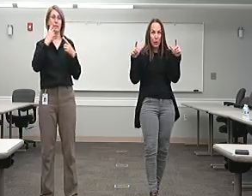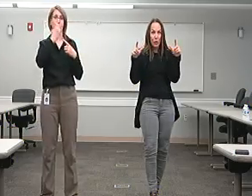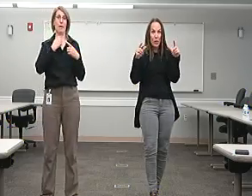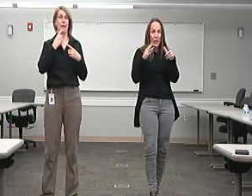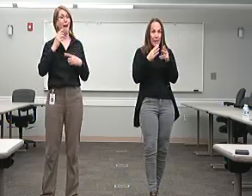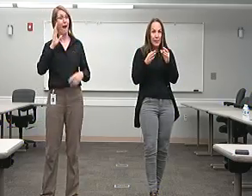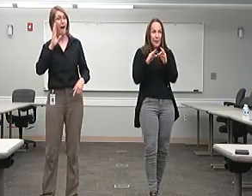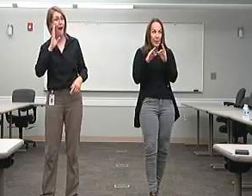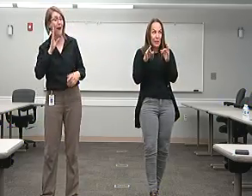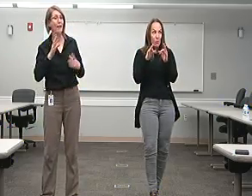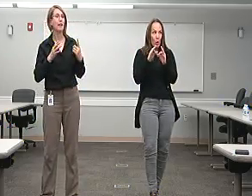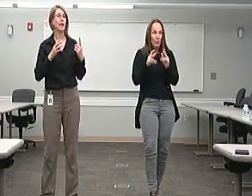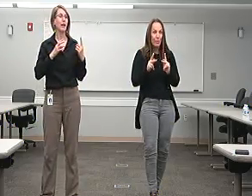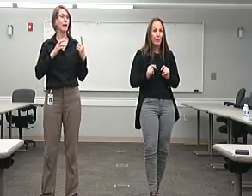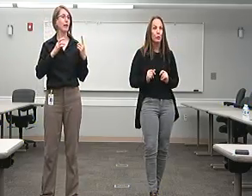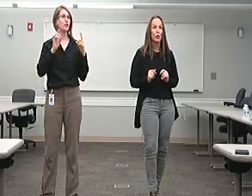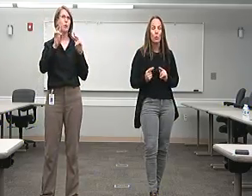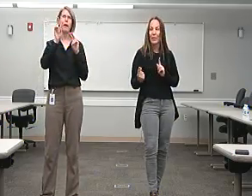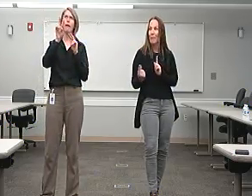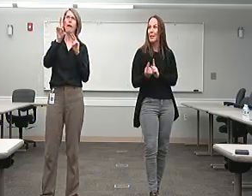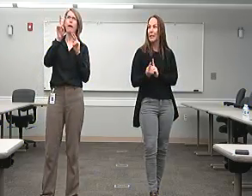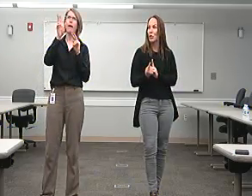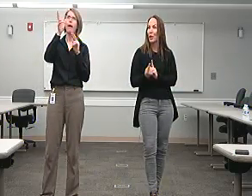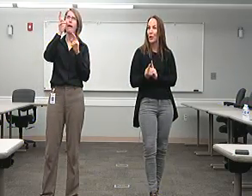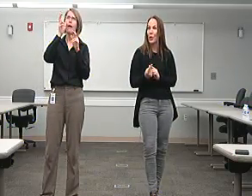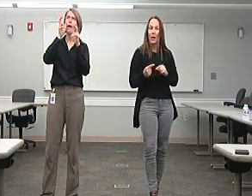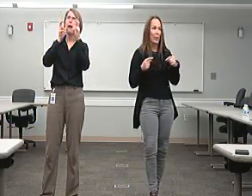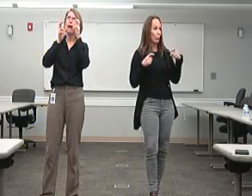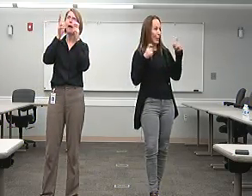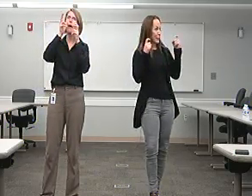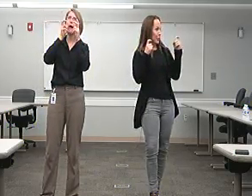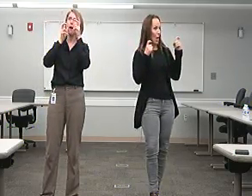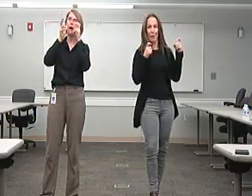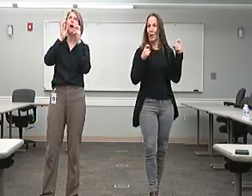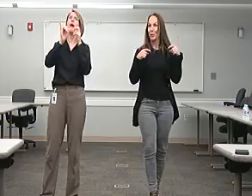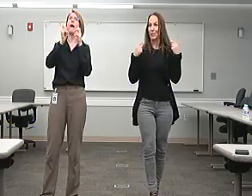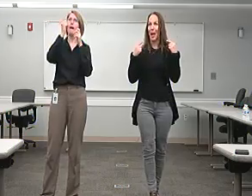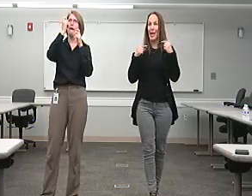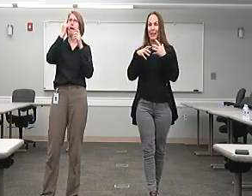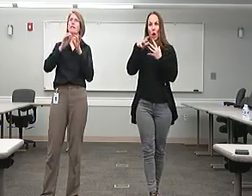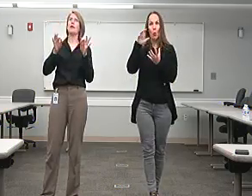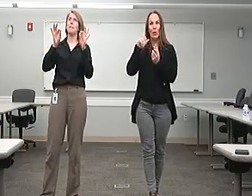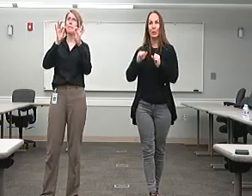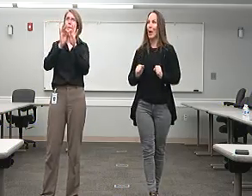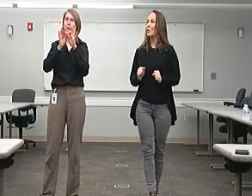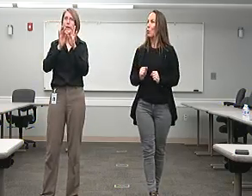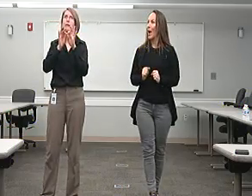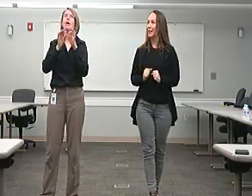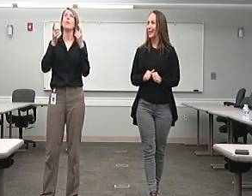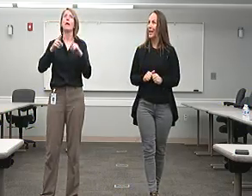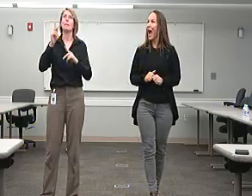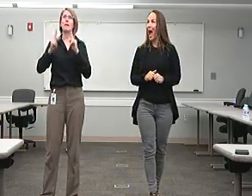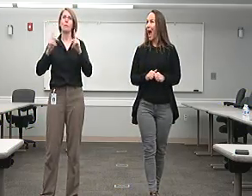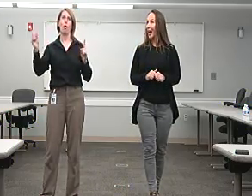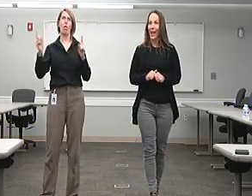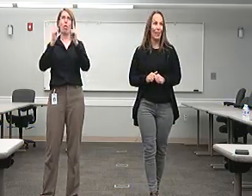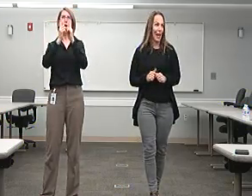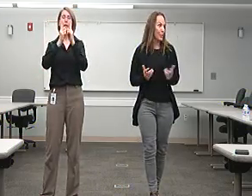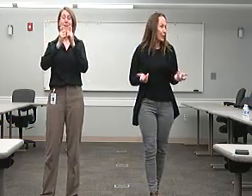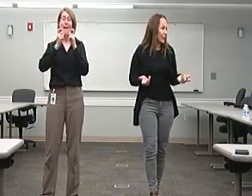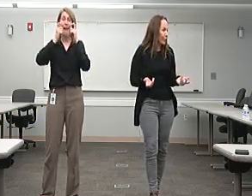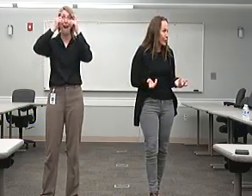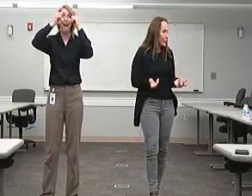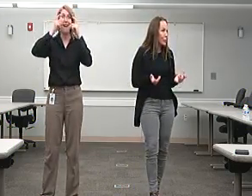something important people do when they meet each other. They raise their eyebrows, smile, and open their mouths widely. And that's what Leah would do.